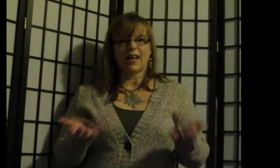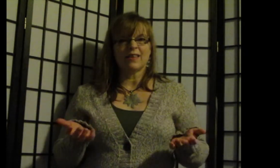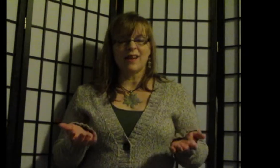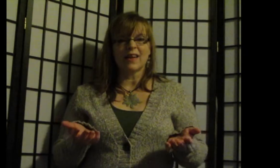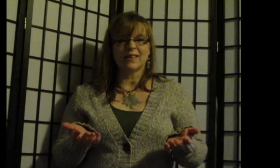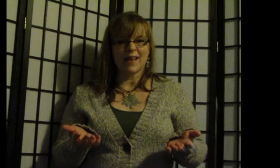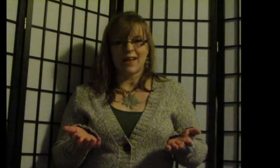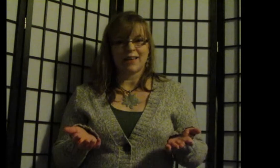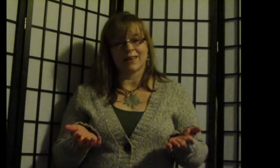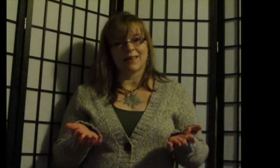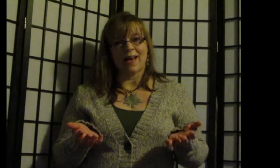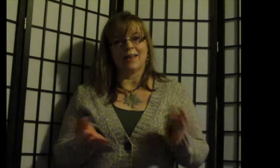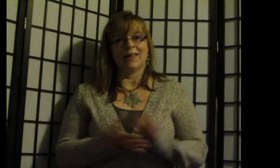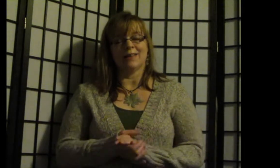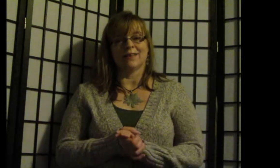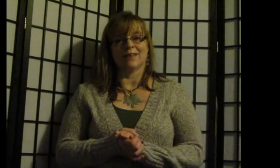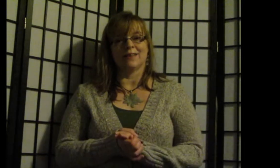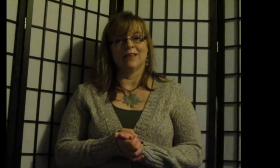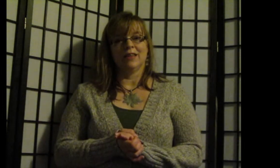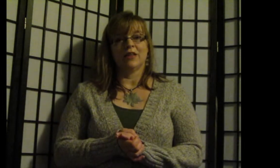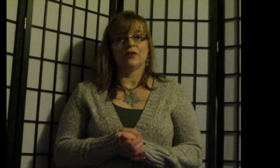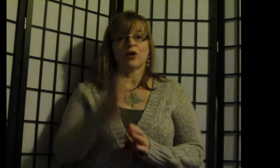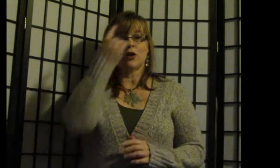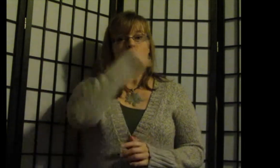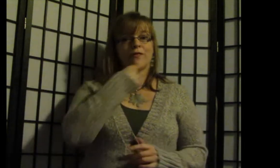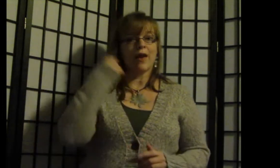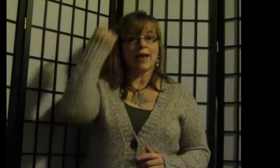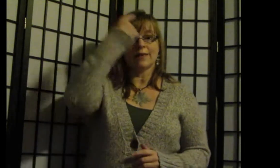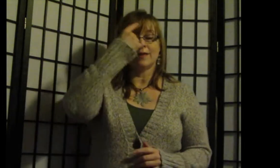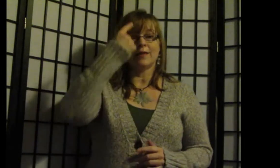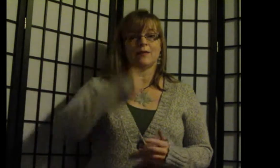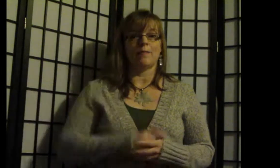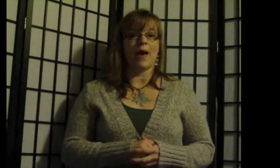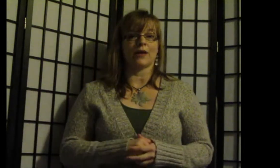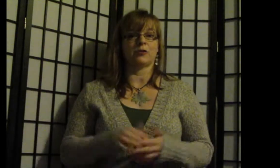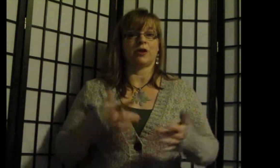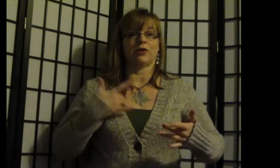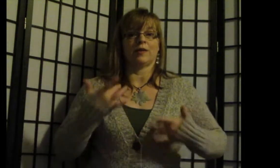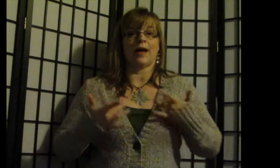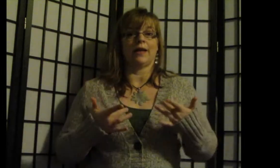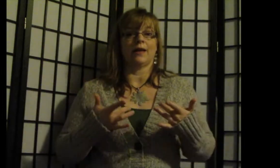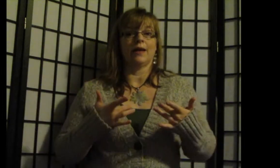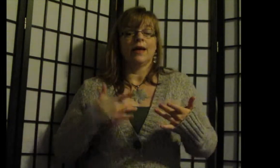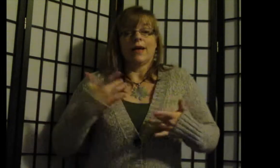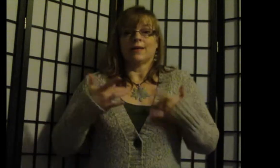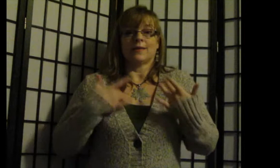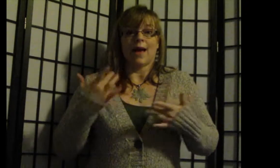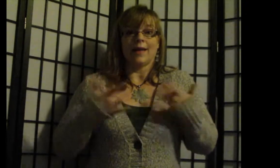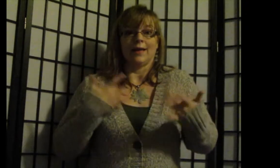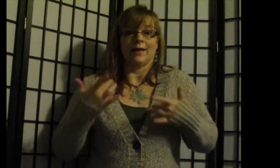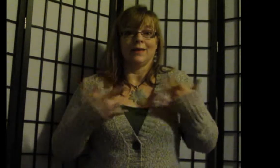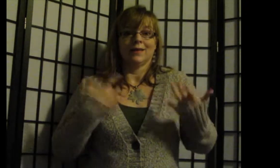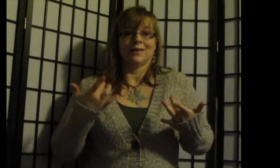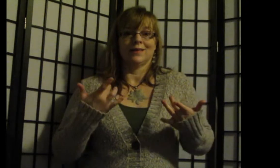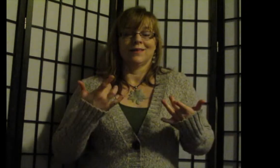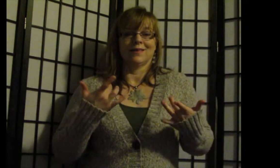that's not saying excited, is it? So your face needs to match what you're signing. Excited.